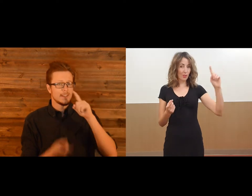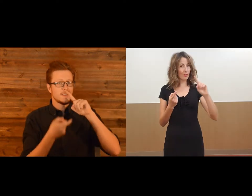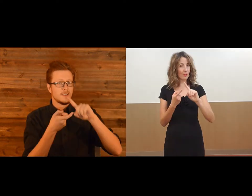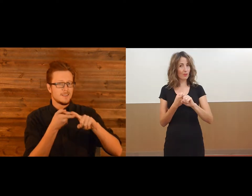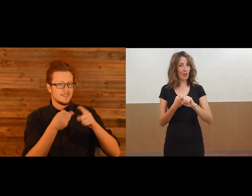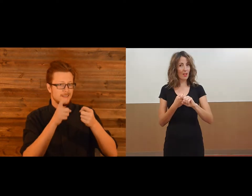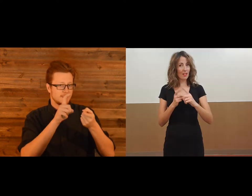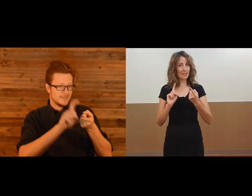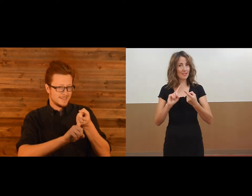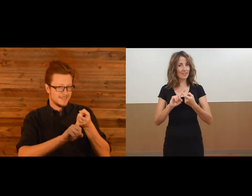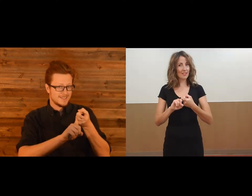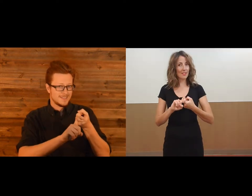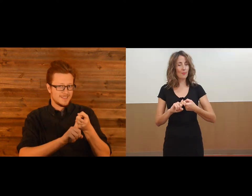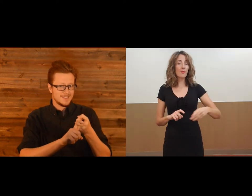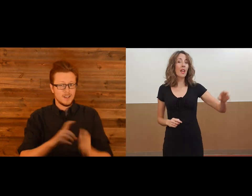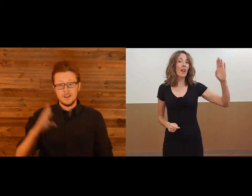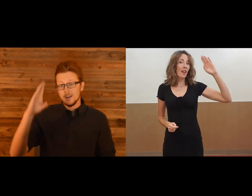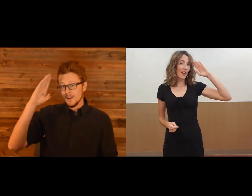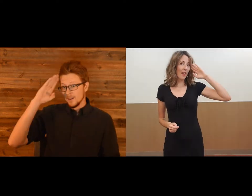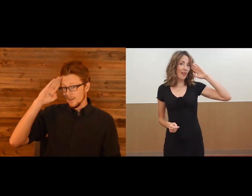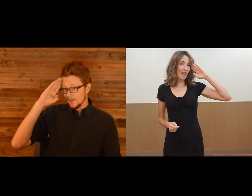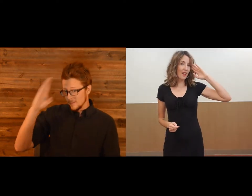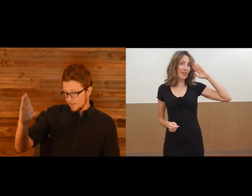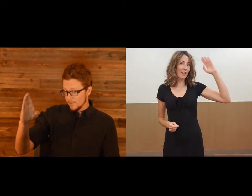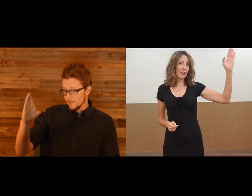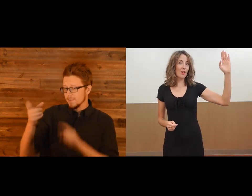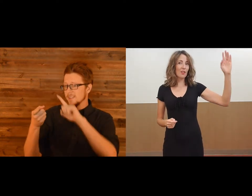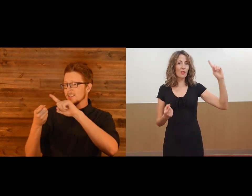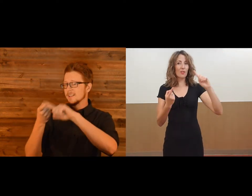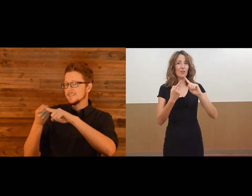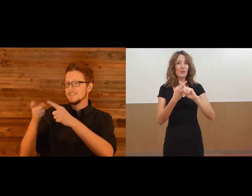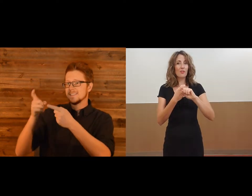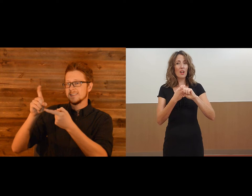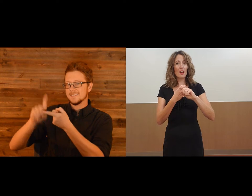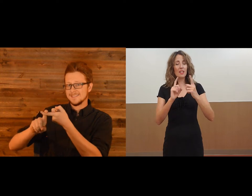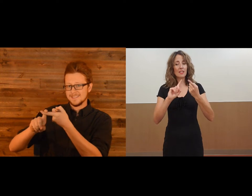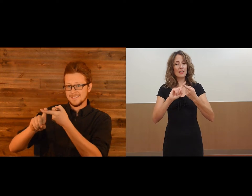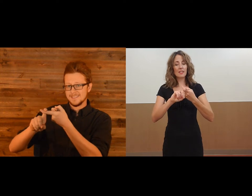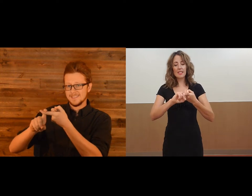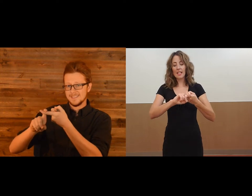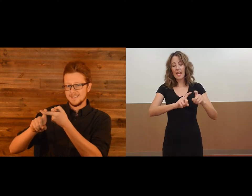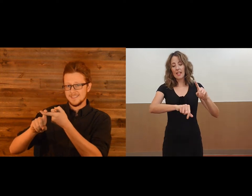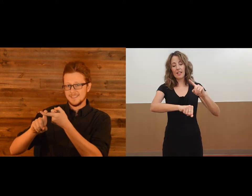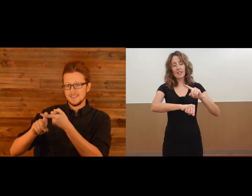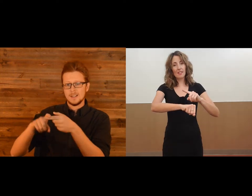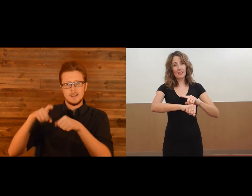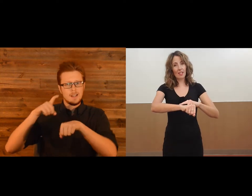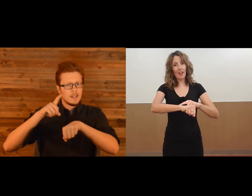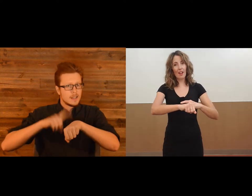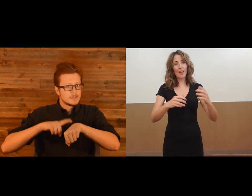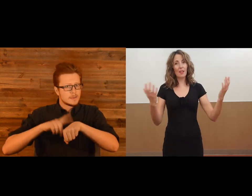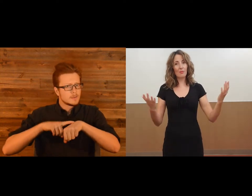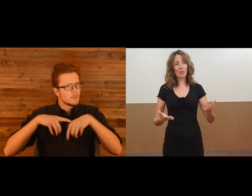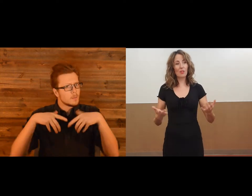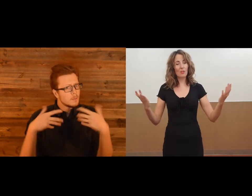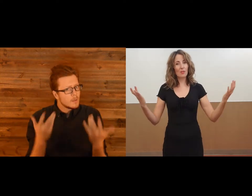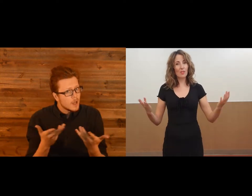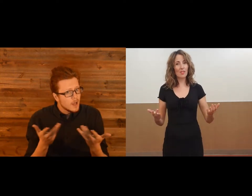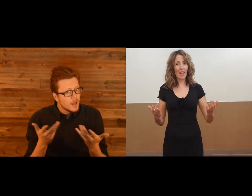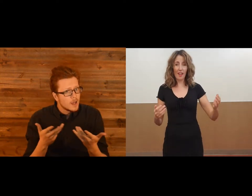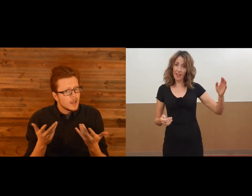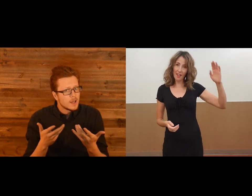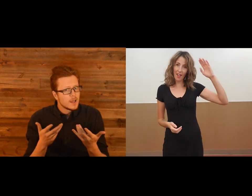Hello, friends. Hello, friends. It's time